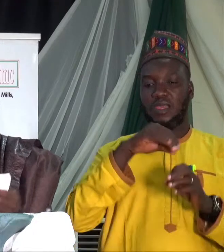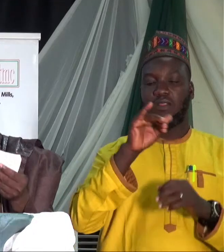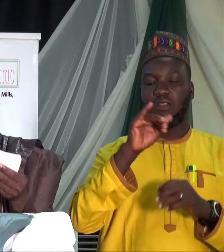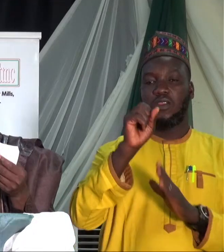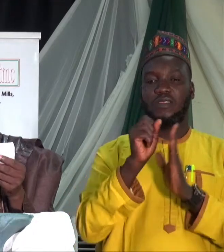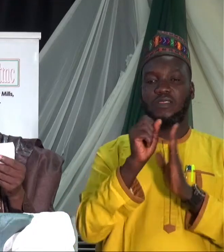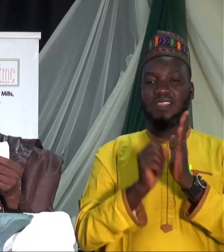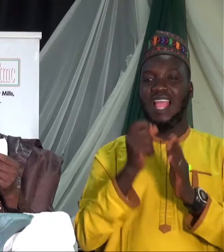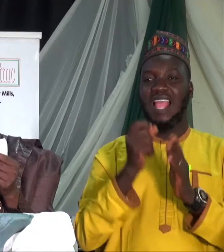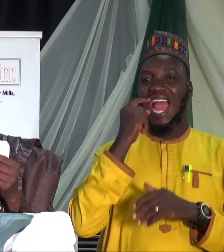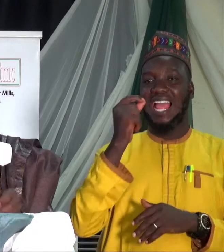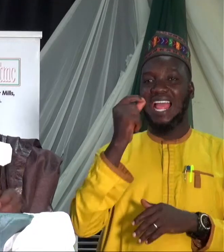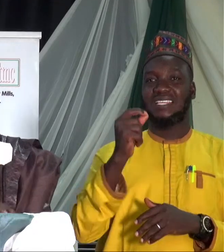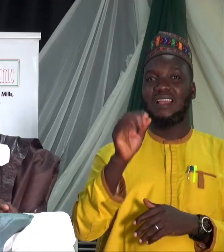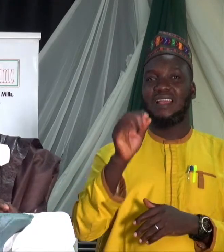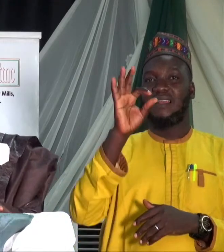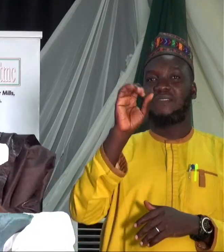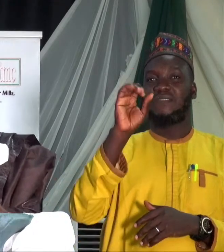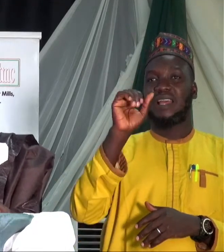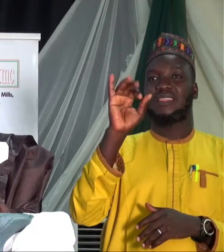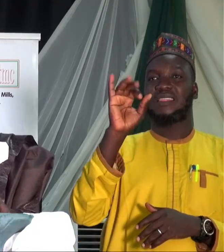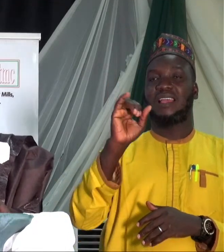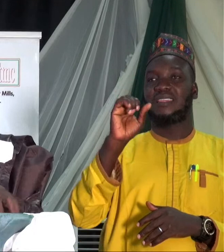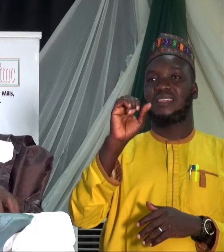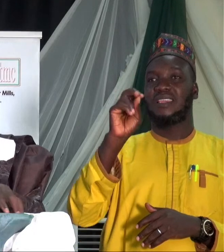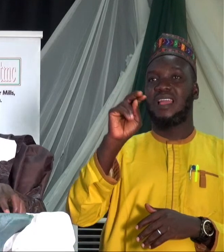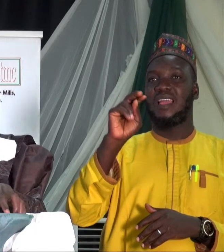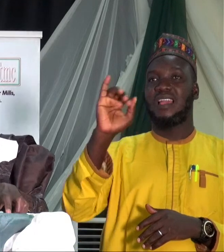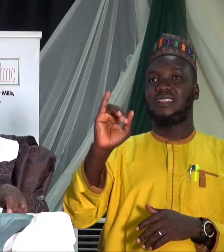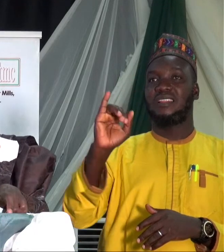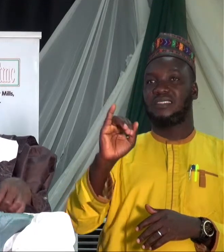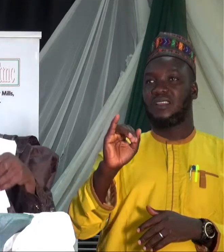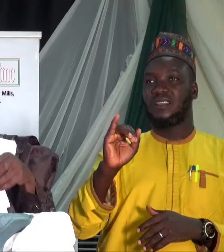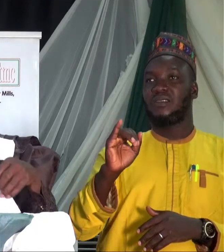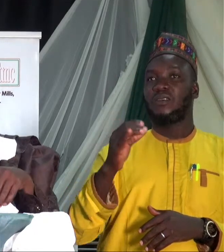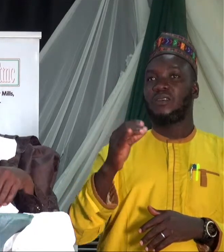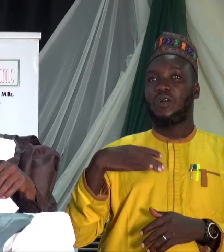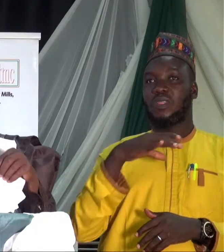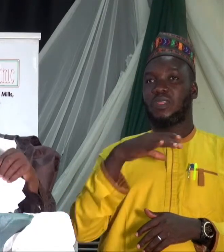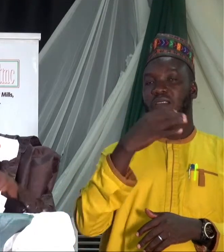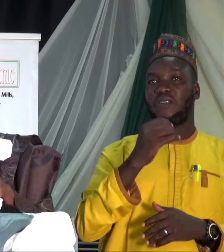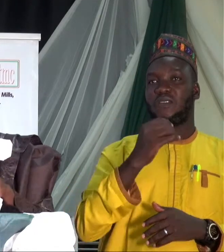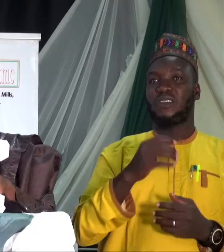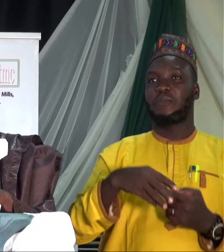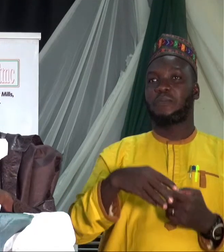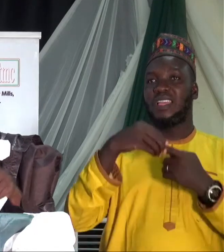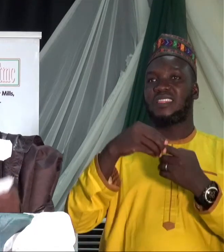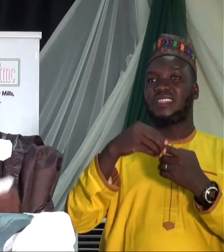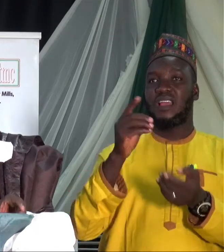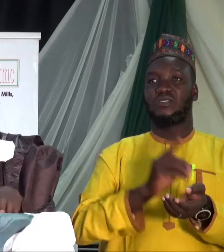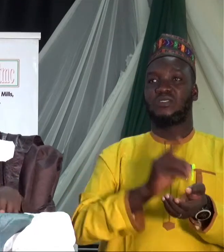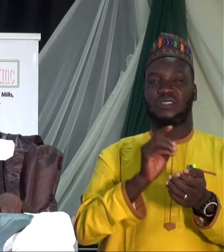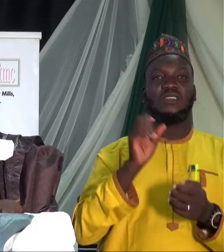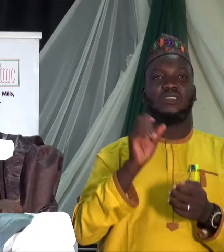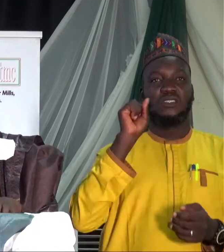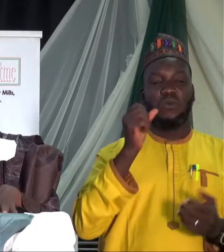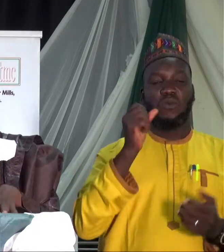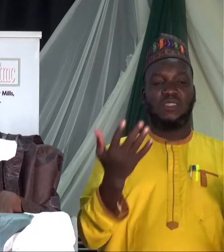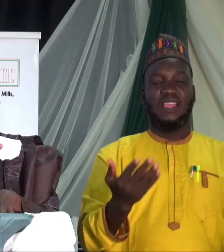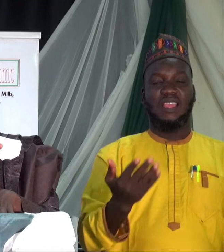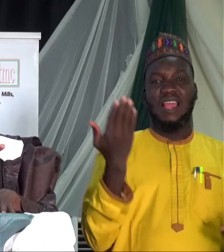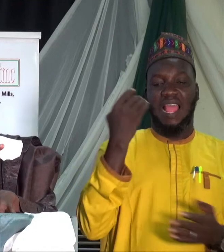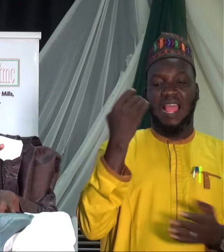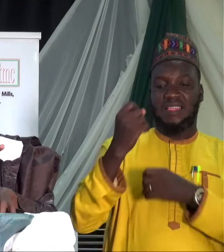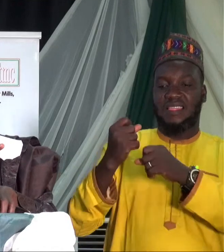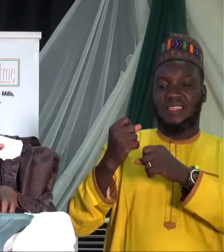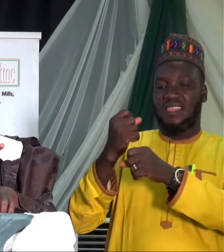Alhaj Farsat Sani, the commissioner for special duties. She was here last year, she was here the year before. I